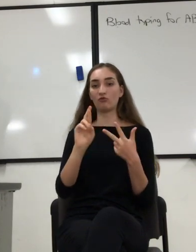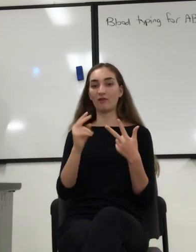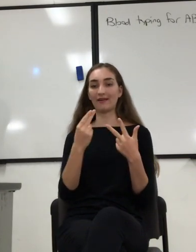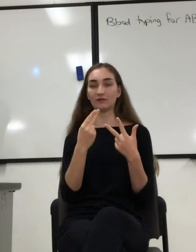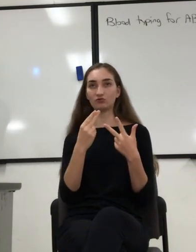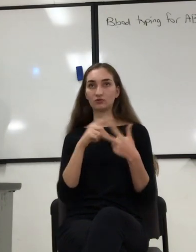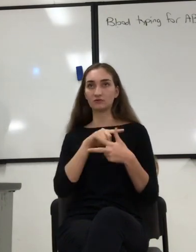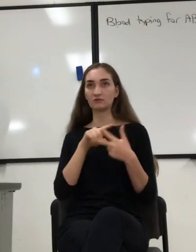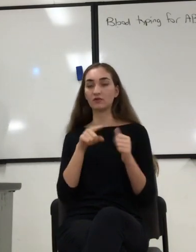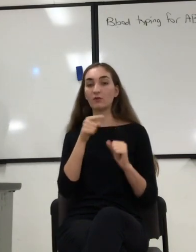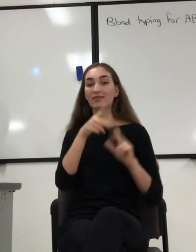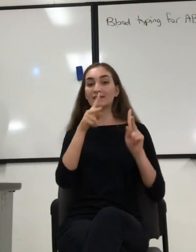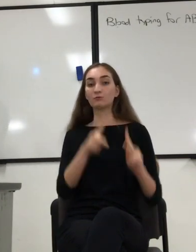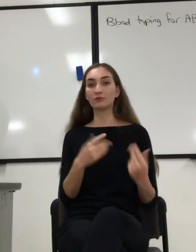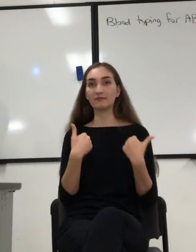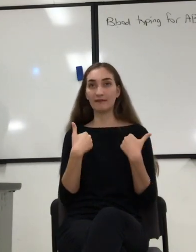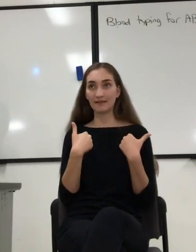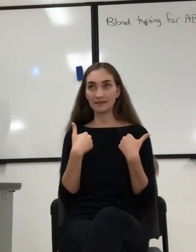have?